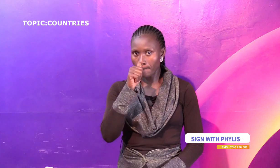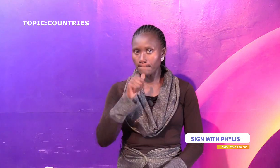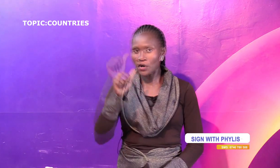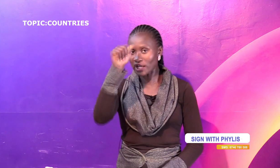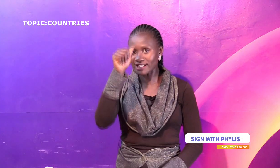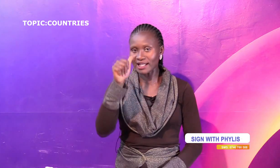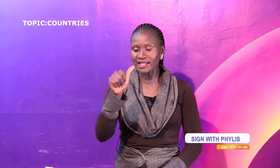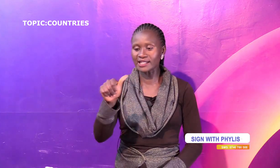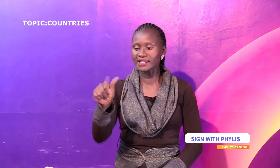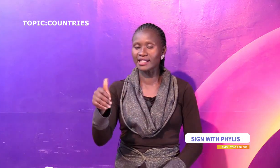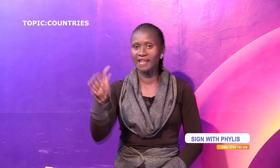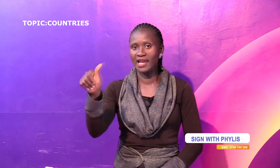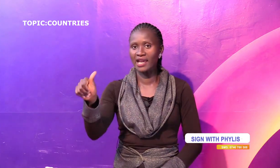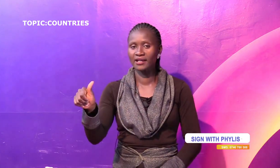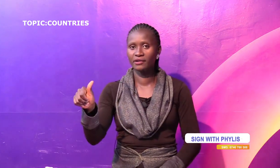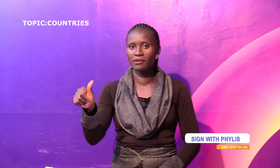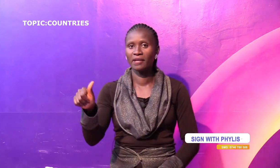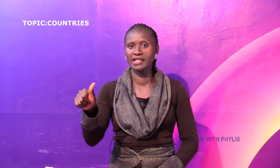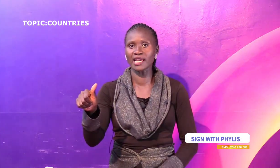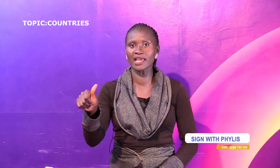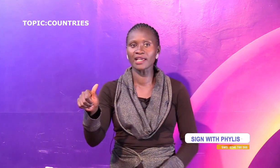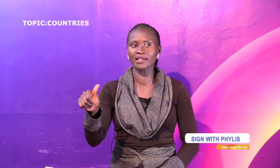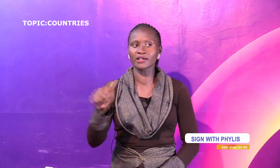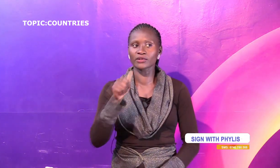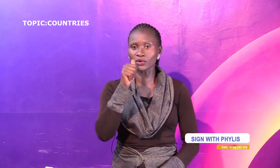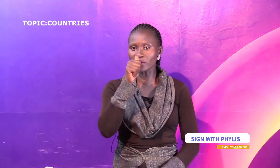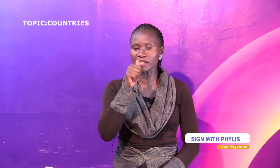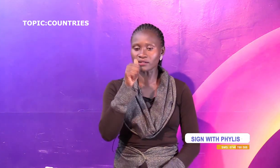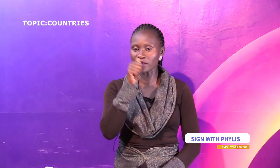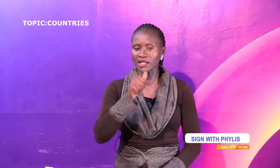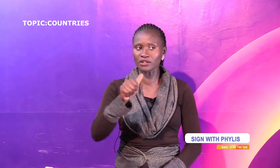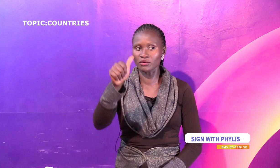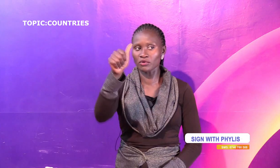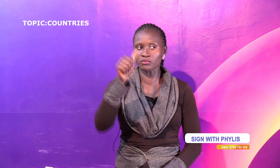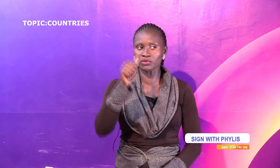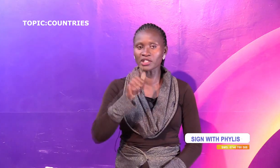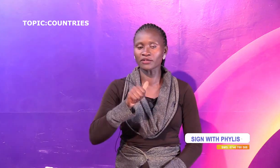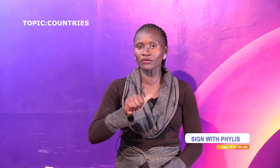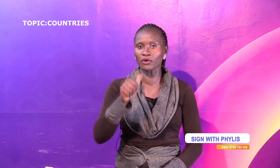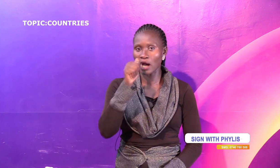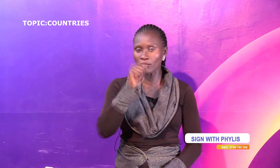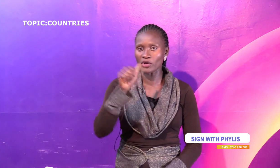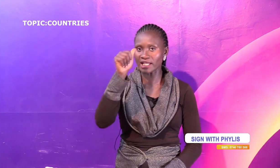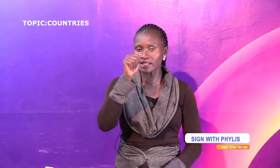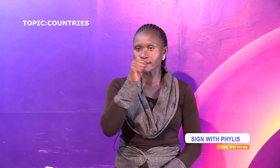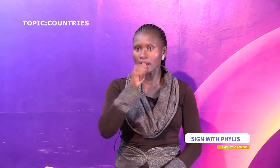Poland, like this, letter A. Remember letter A. So you're just making it, you push it for upward like this,